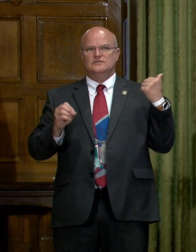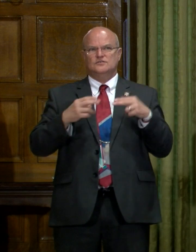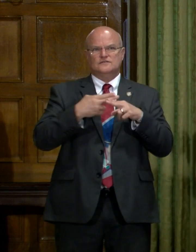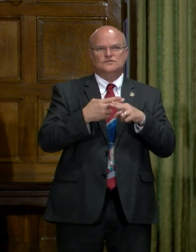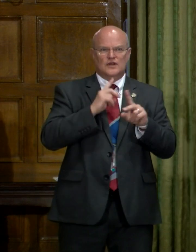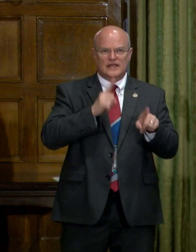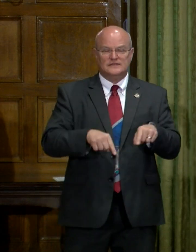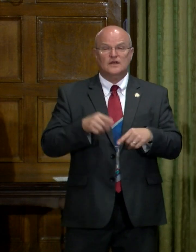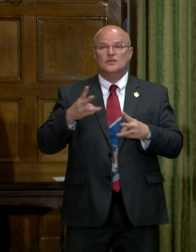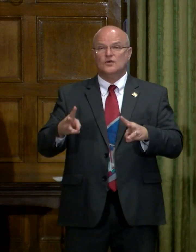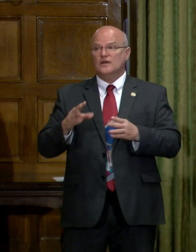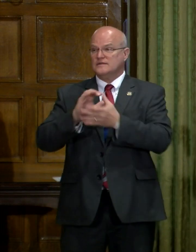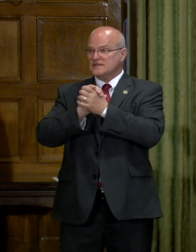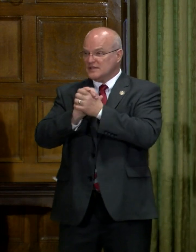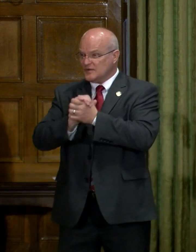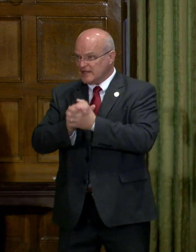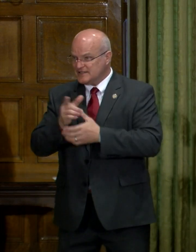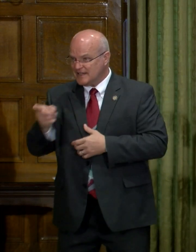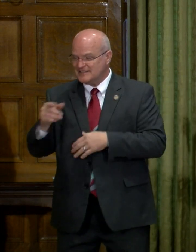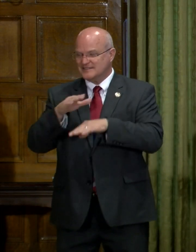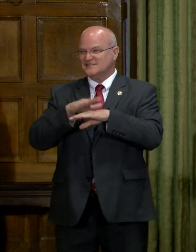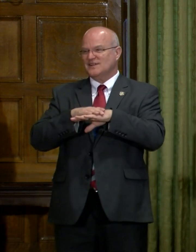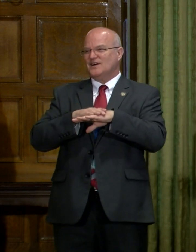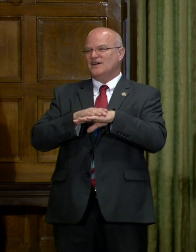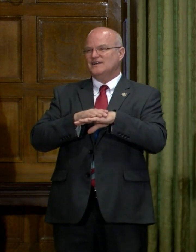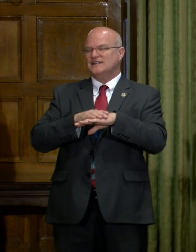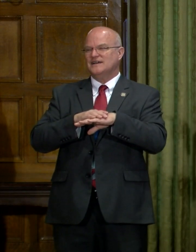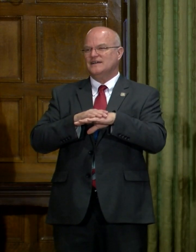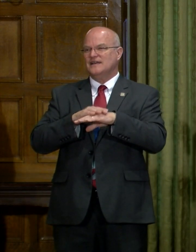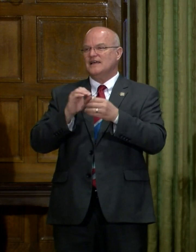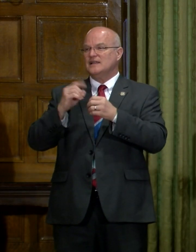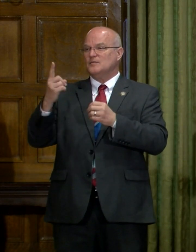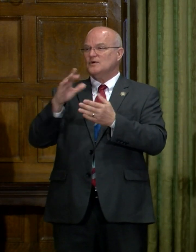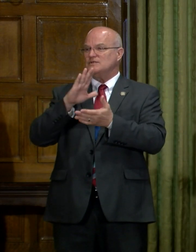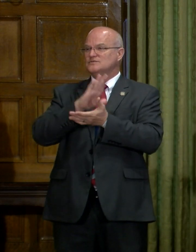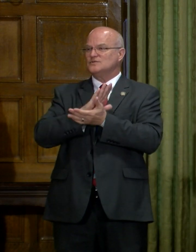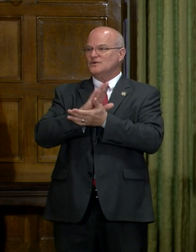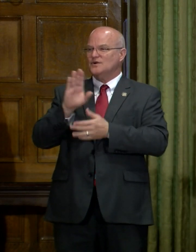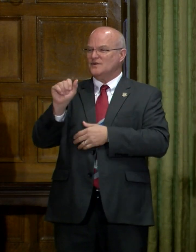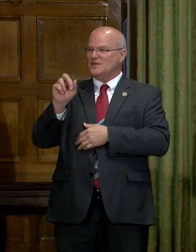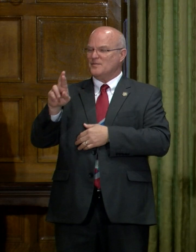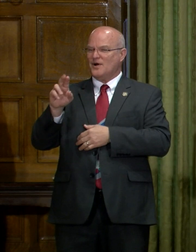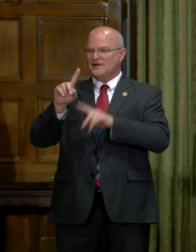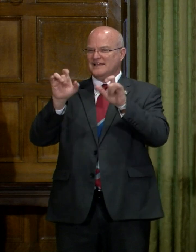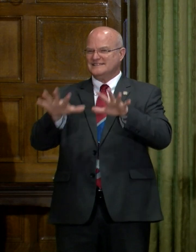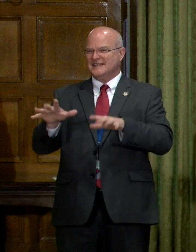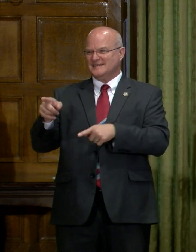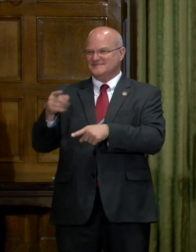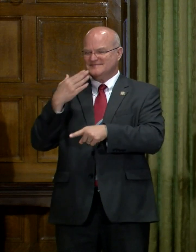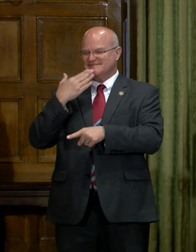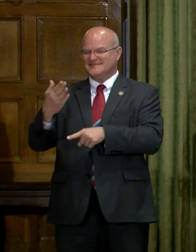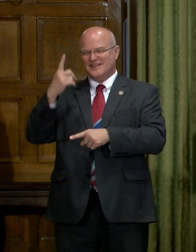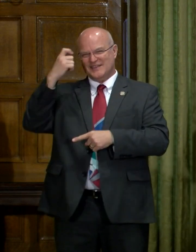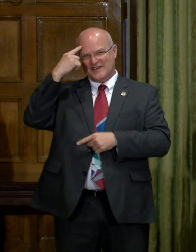shorter answer there. By the way, congratulations on the #1 score on the bar exam. Thank you, Governor. I